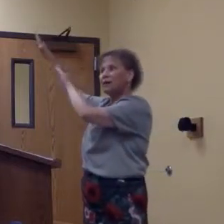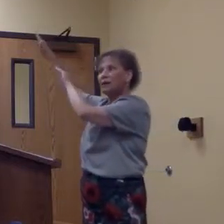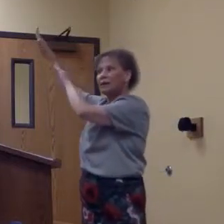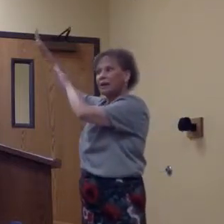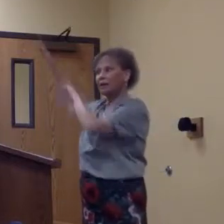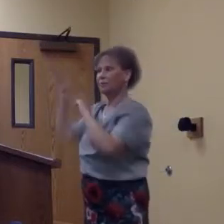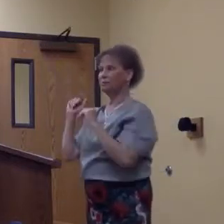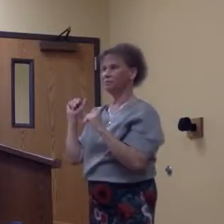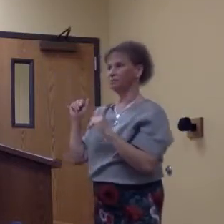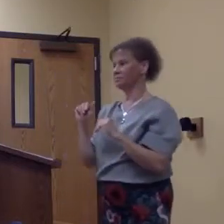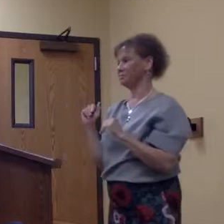and up.